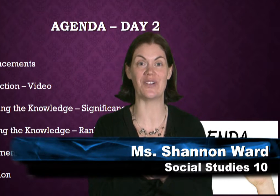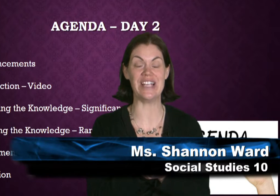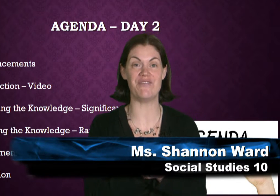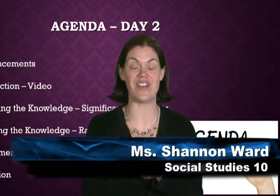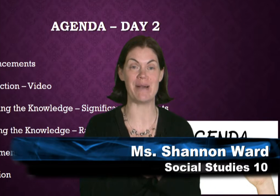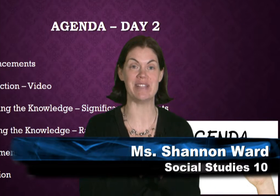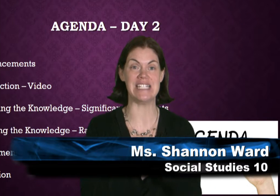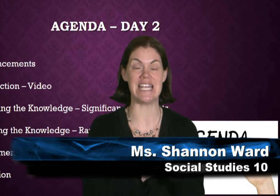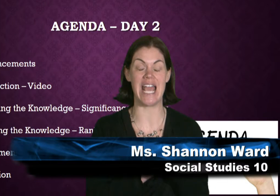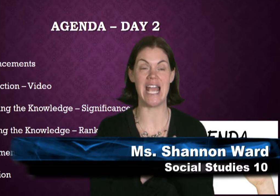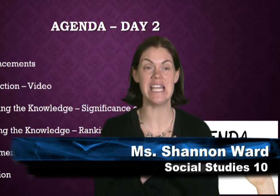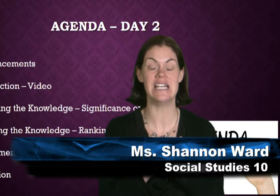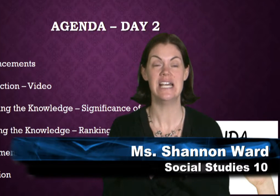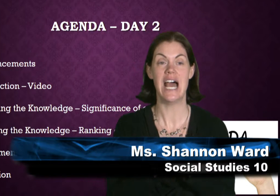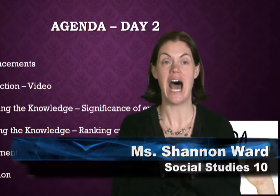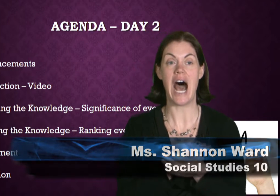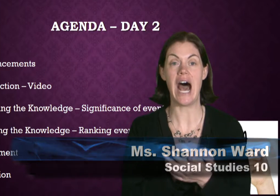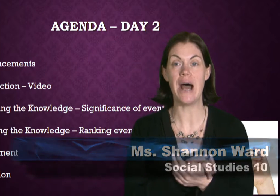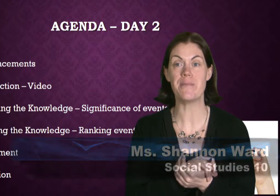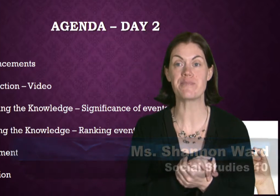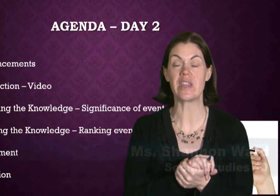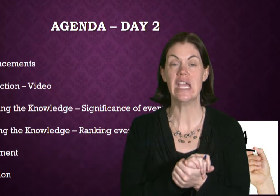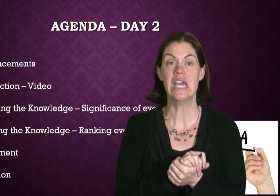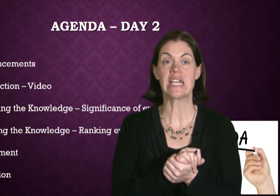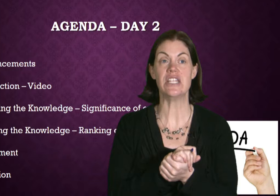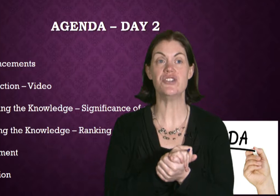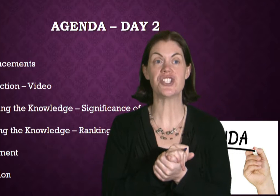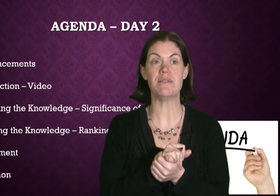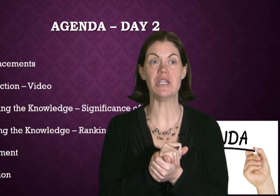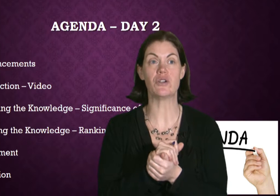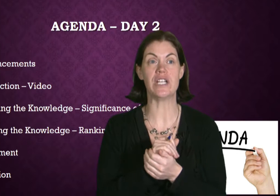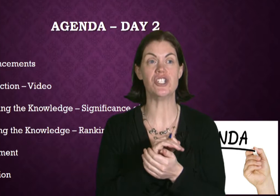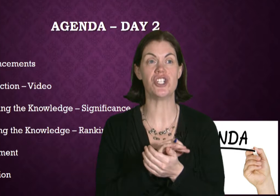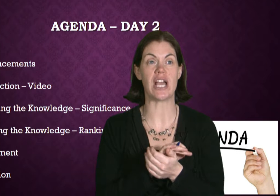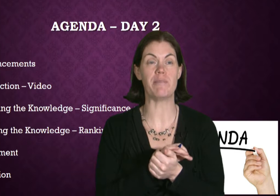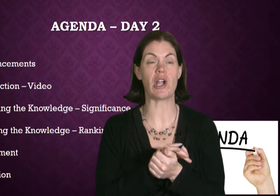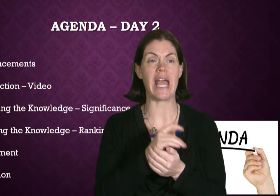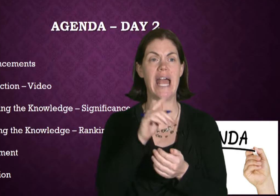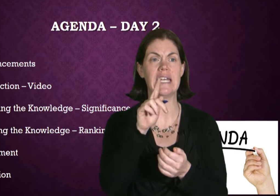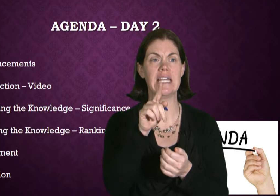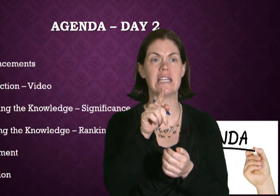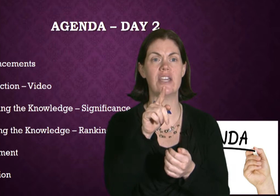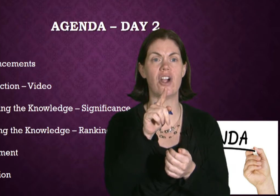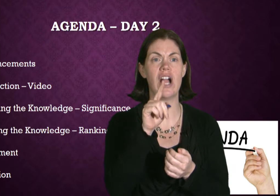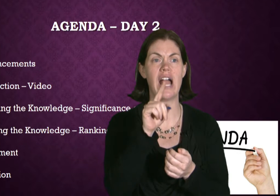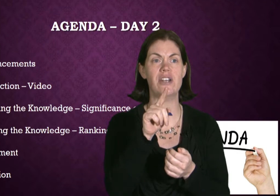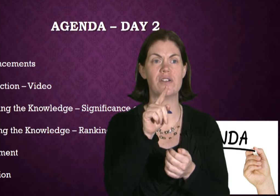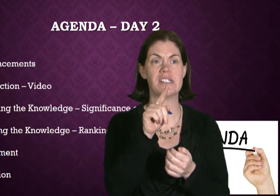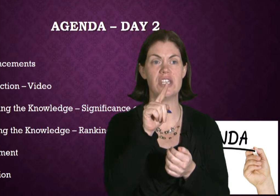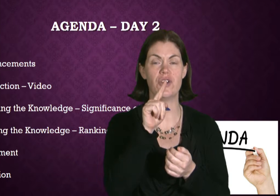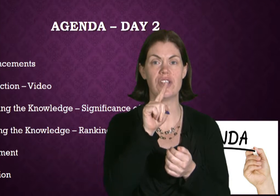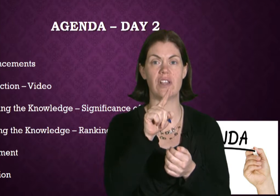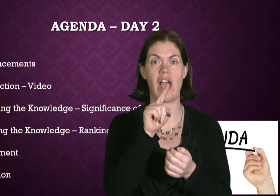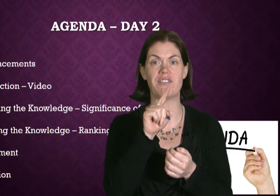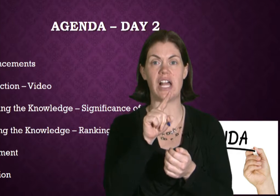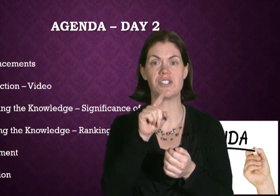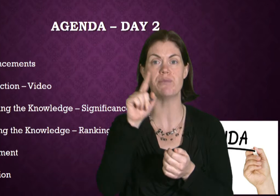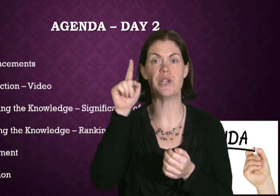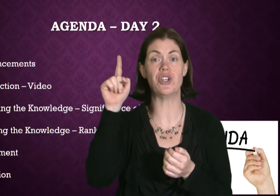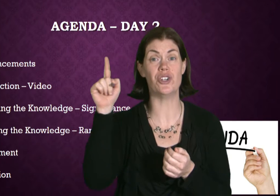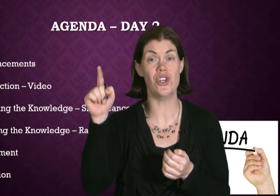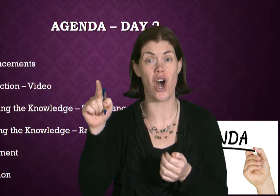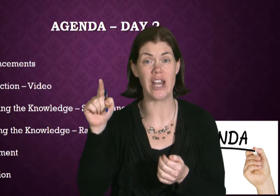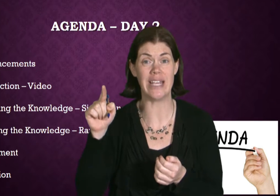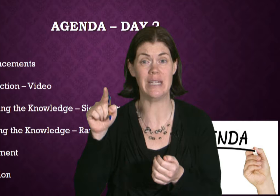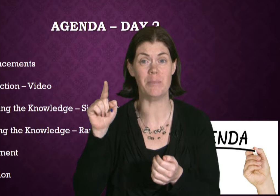had a great family day. Can you just give me a green check mark? And Kiara, I noticed that you're in the live classroom,